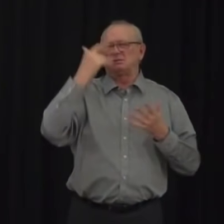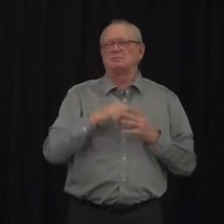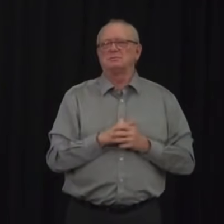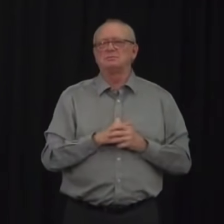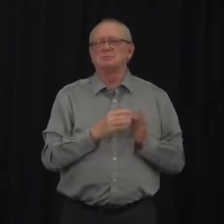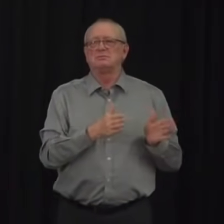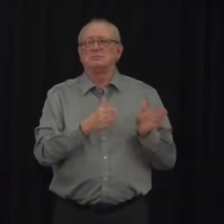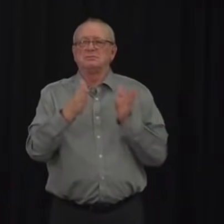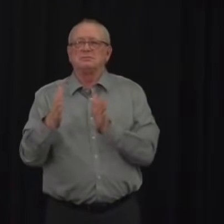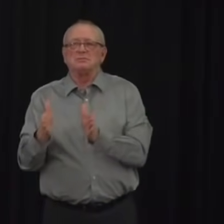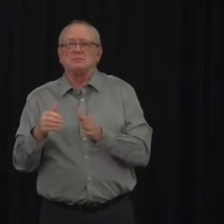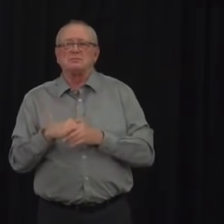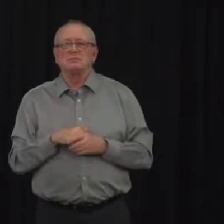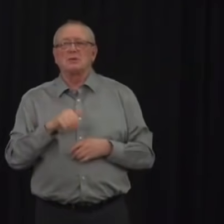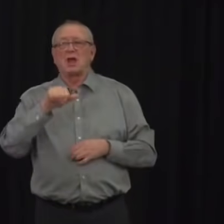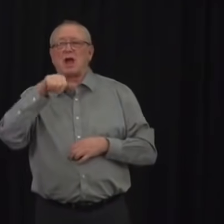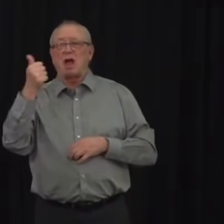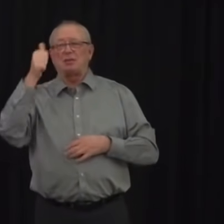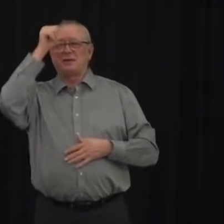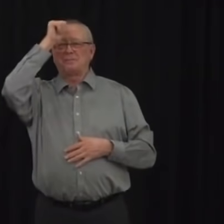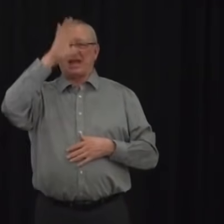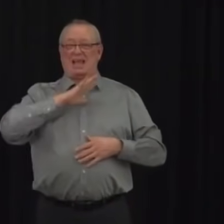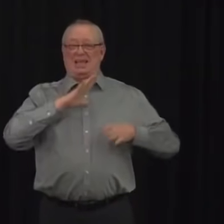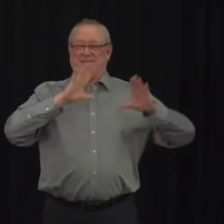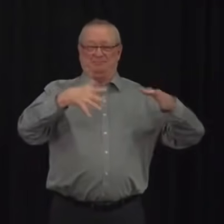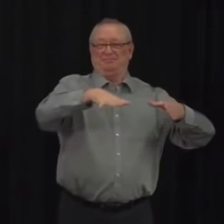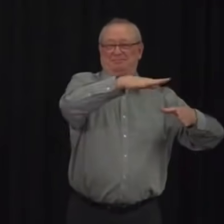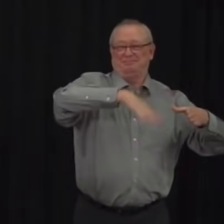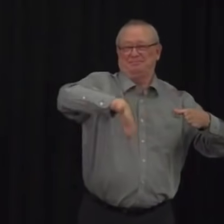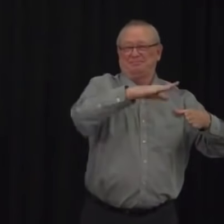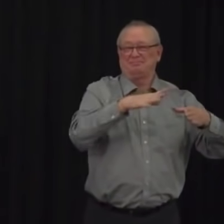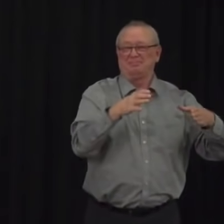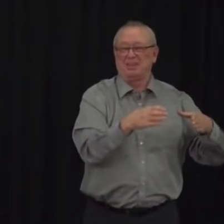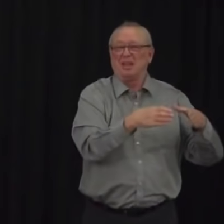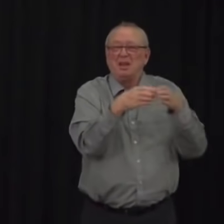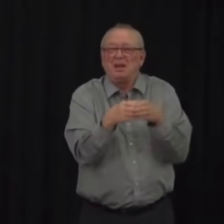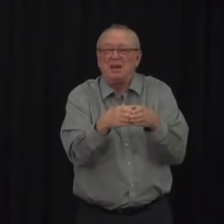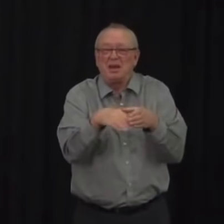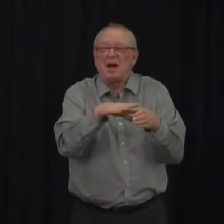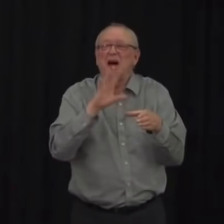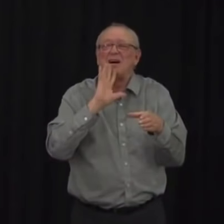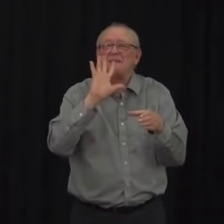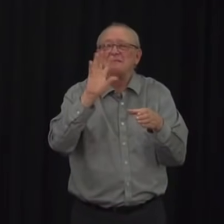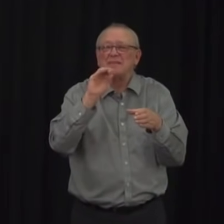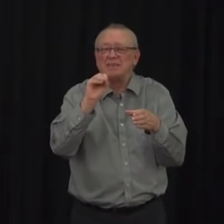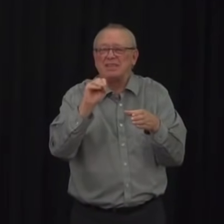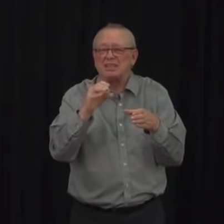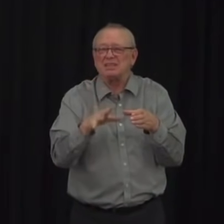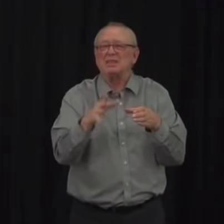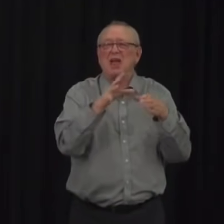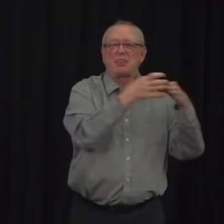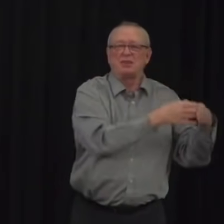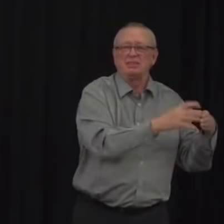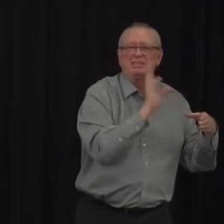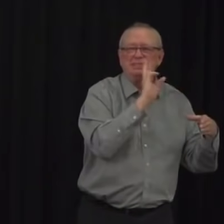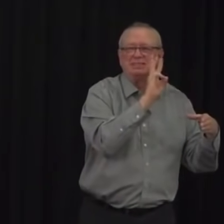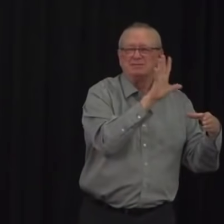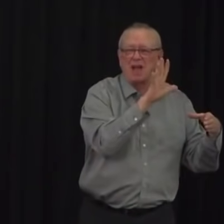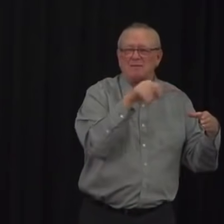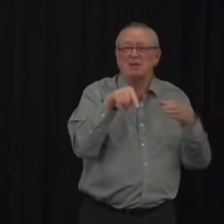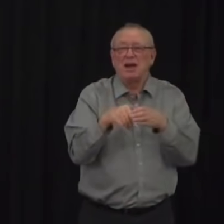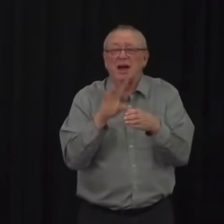50 and almost 70% of men over 65 have high blood pressure. That should not be a death